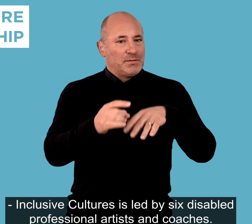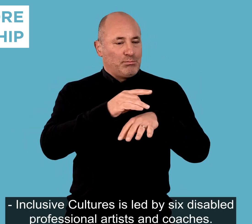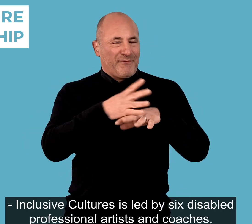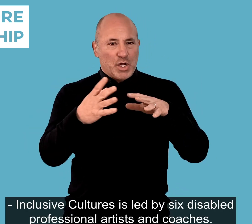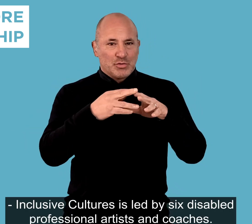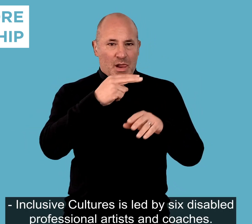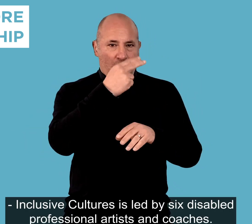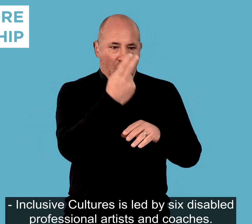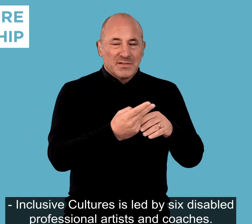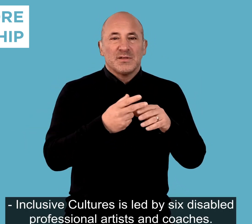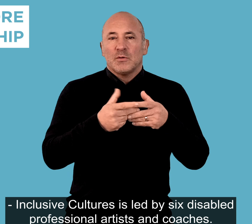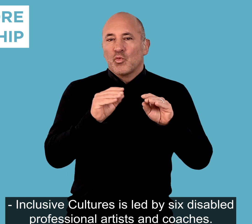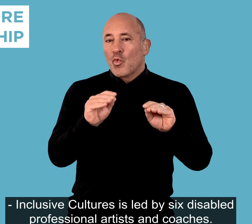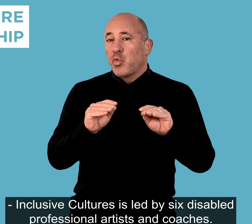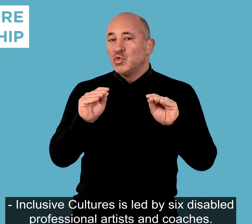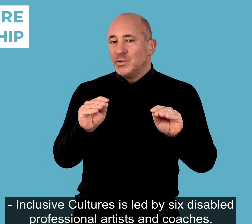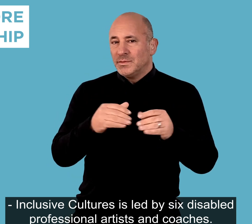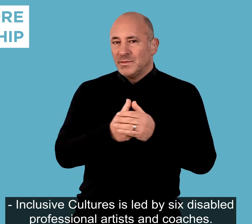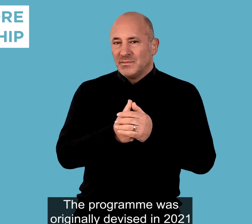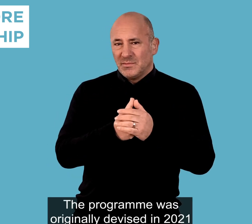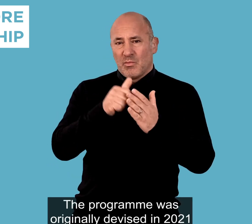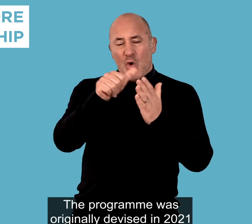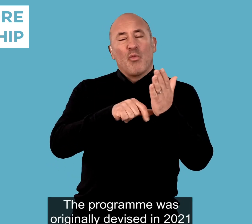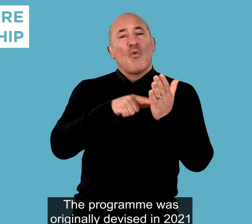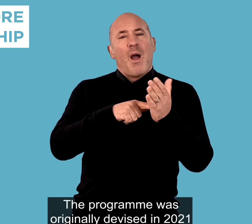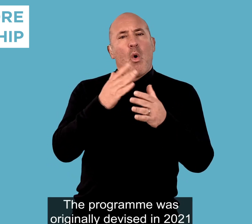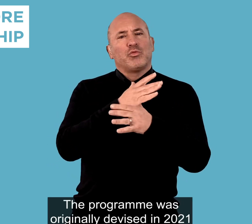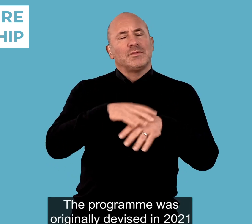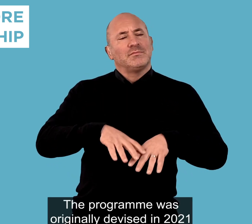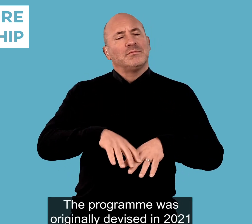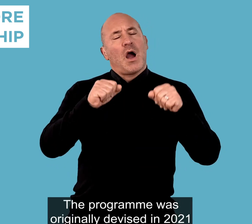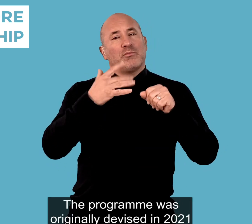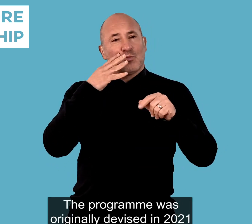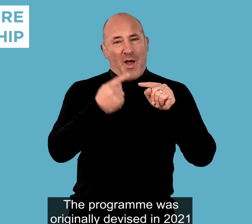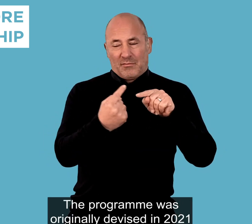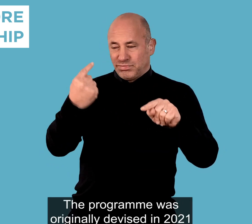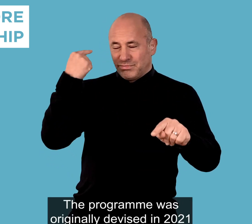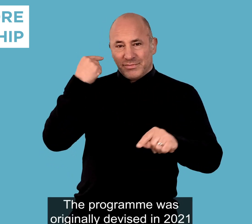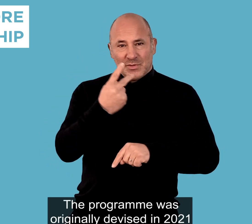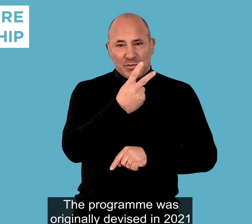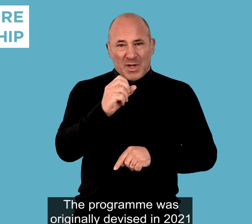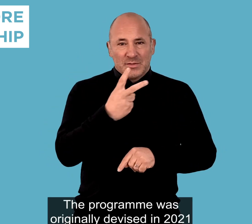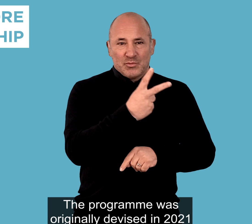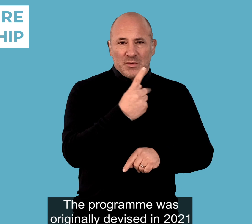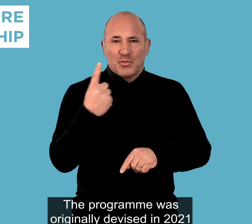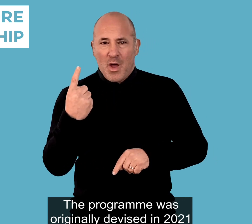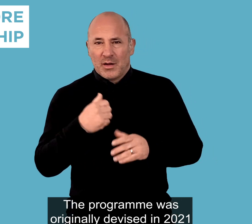disabled professional artists and coaches The programme was originally devised in 2021 By